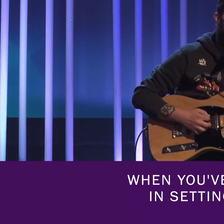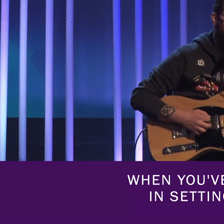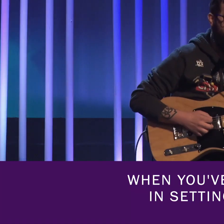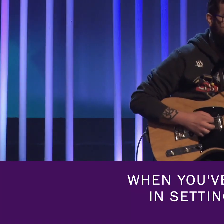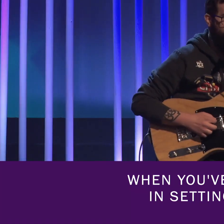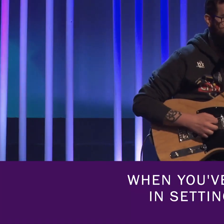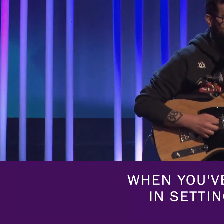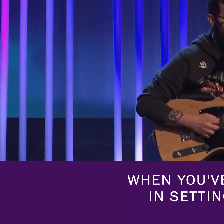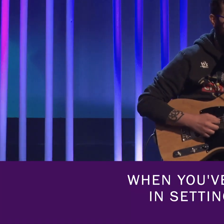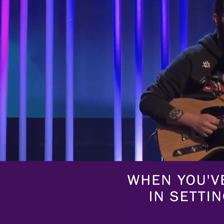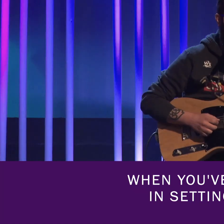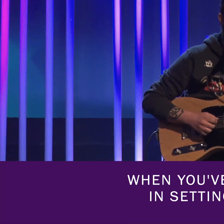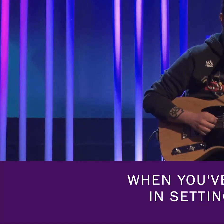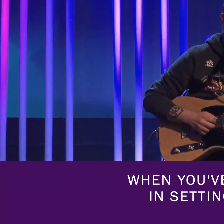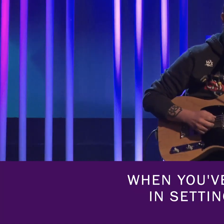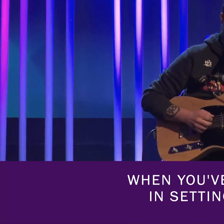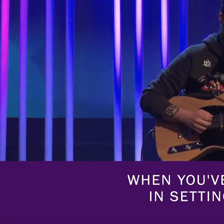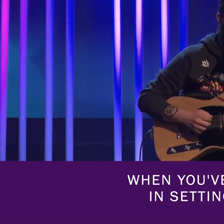when you've